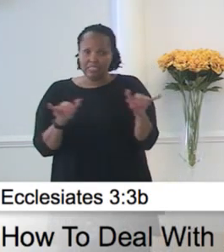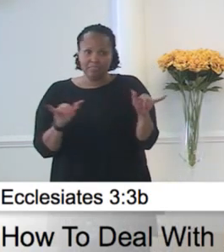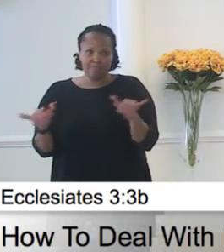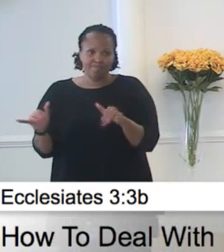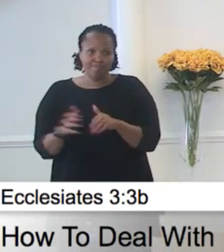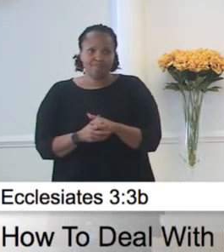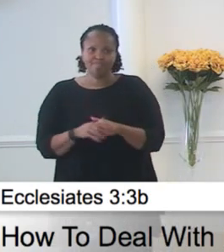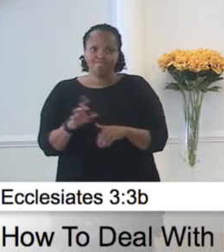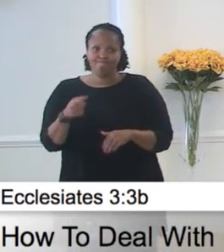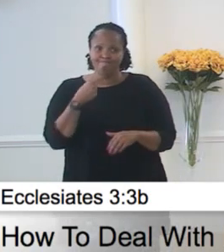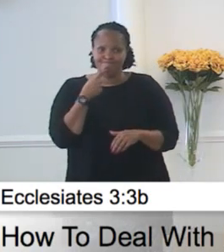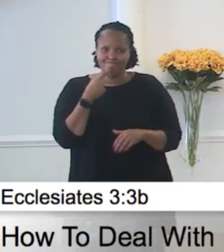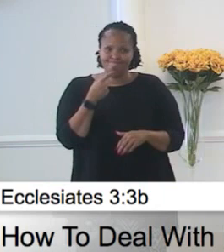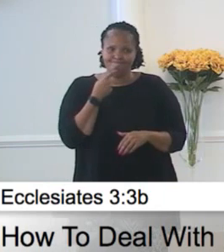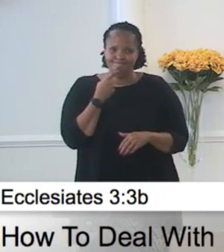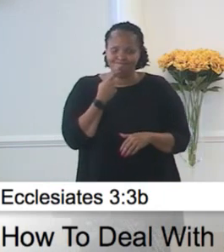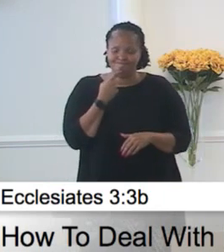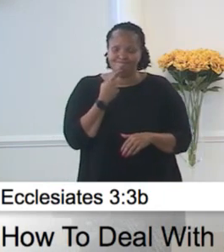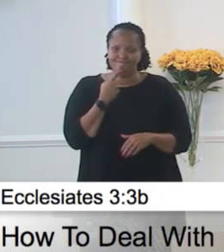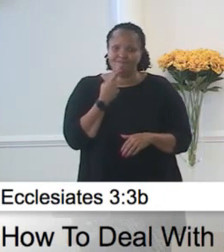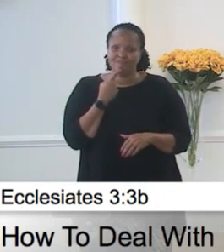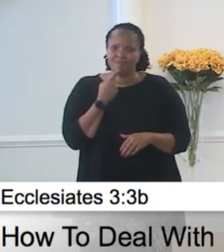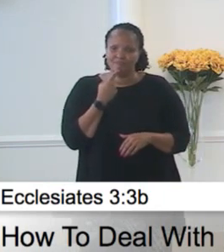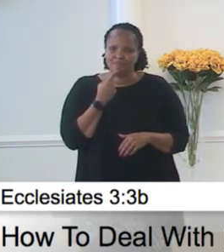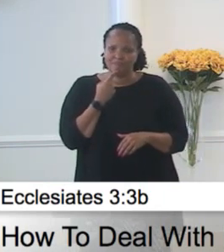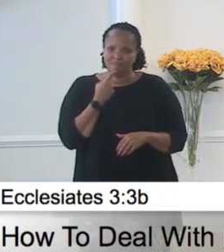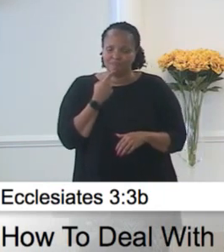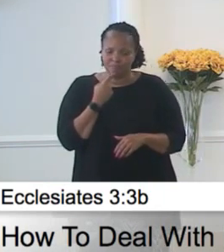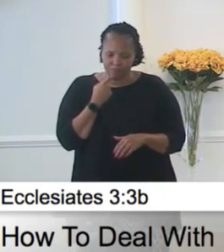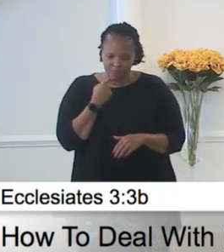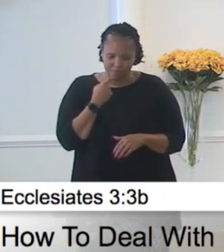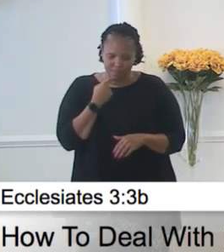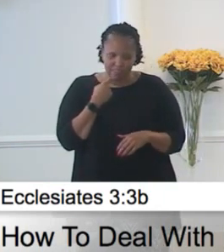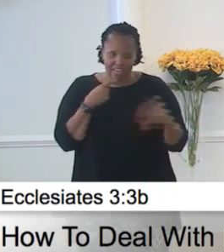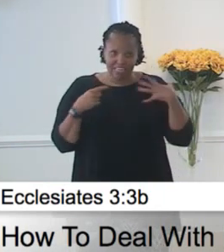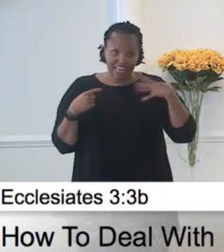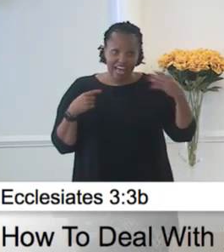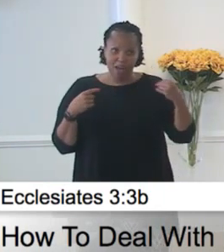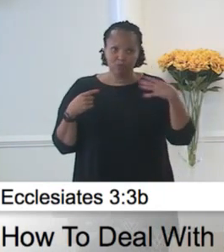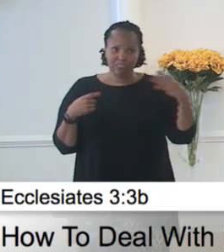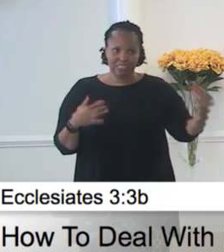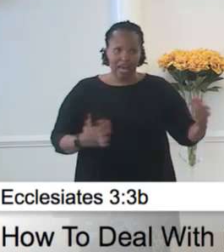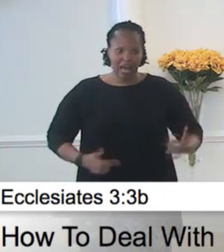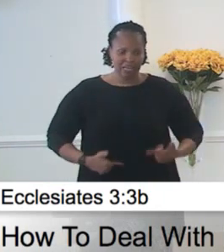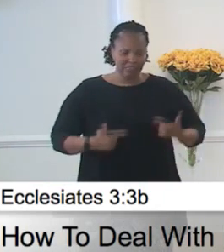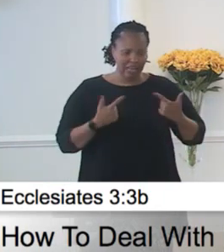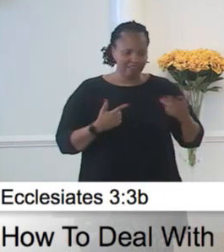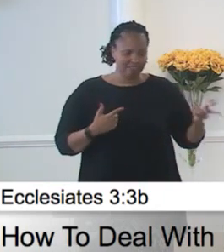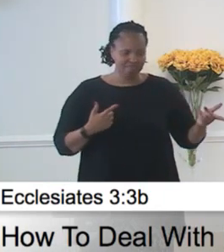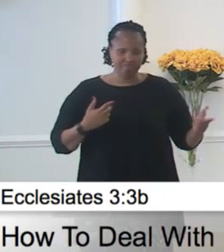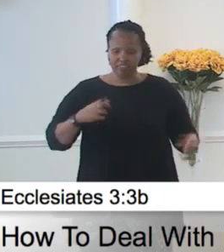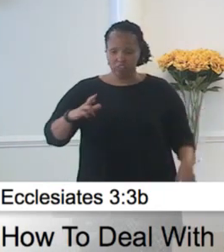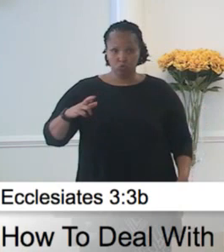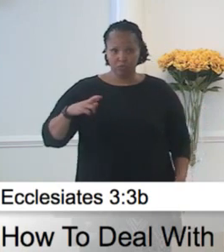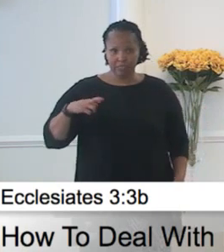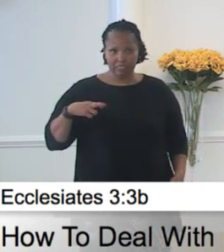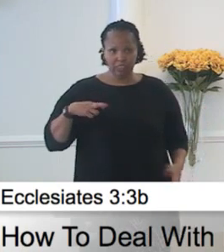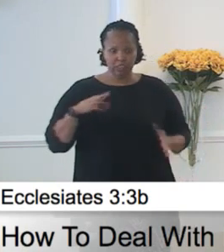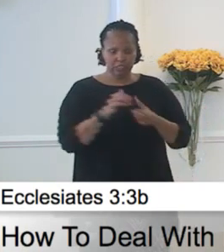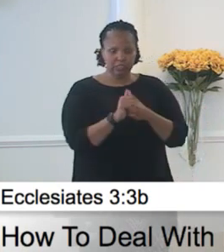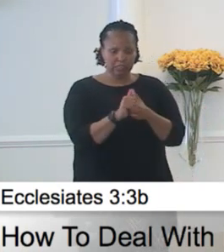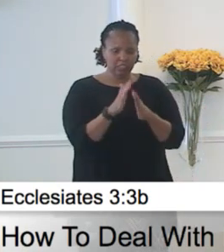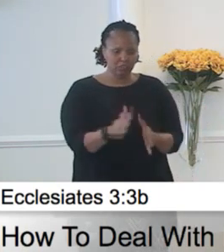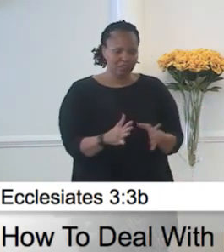And so he says, is the exterior of those religious leaders that